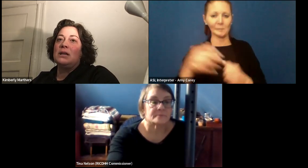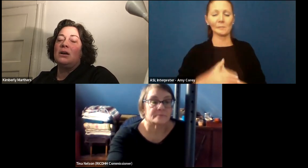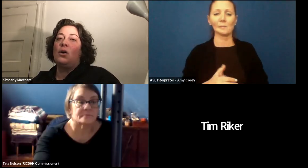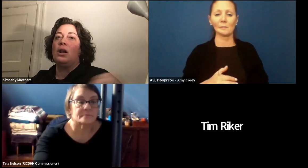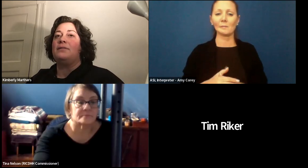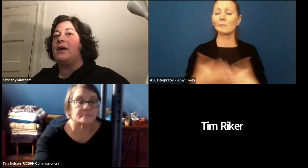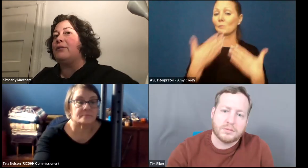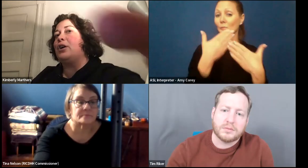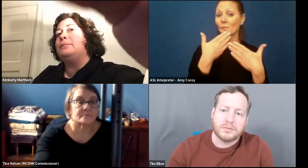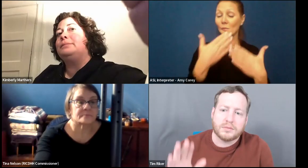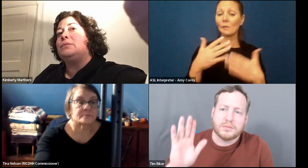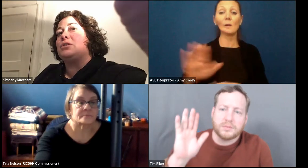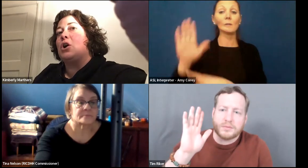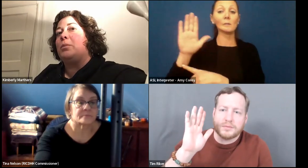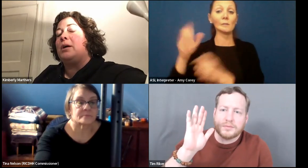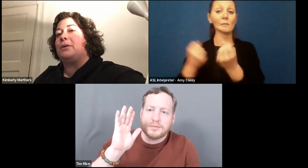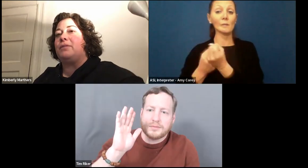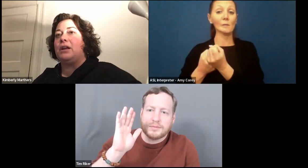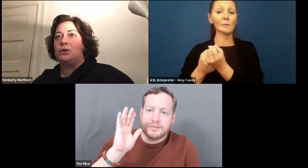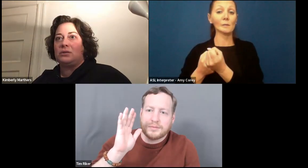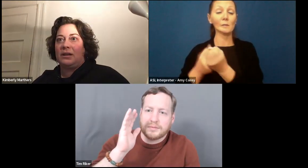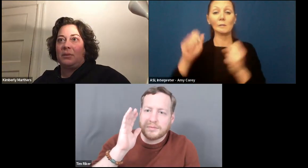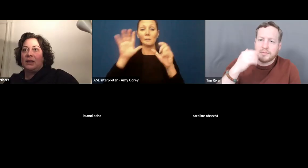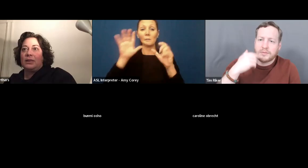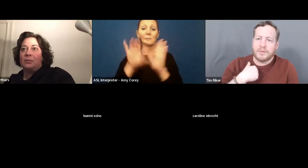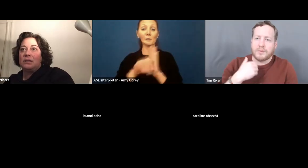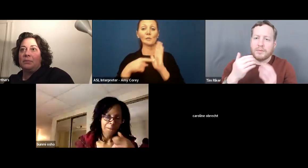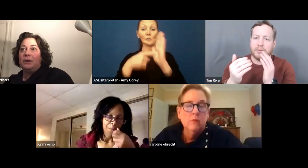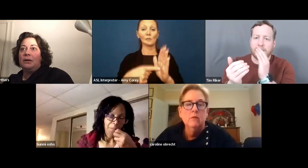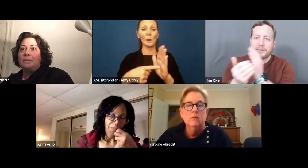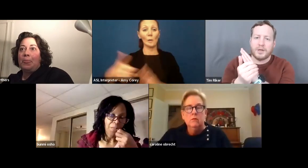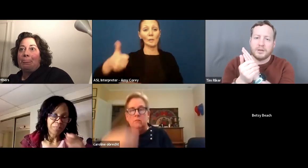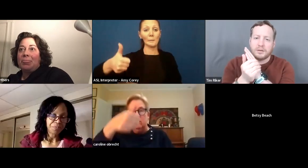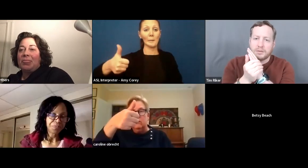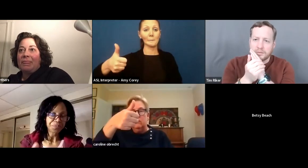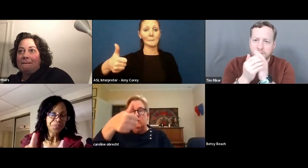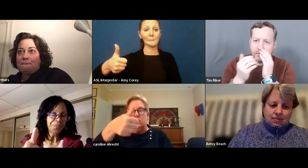Thank you, Tina. All in favor? Just open up your videos. Give me that thumbs up.